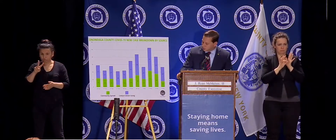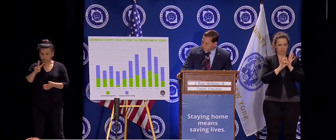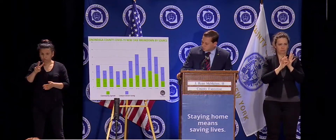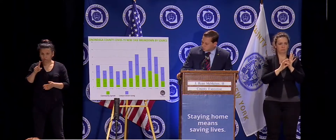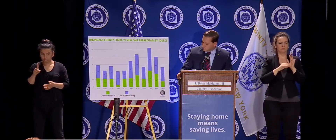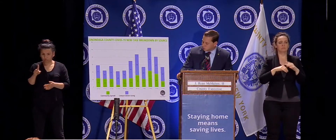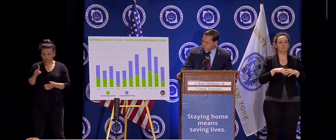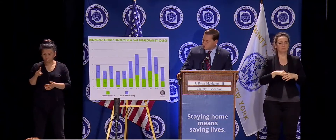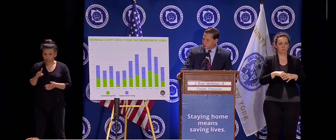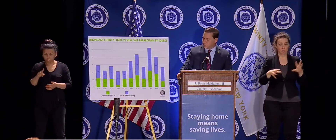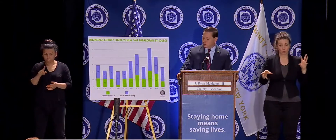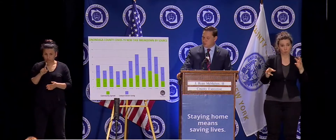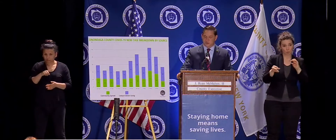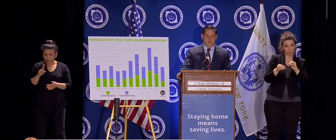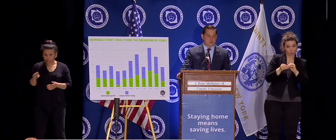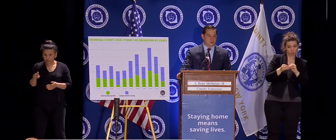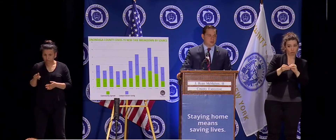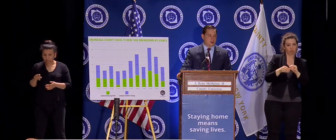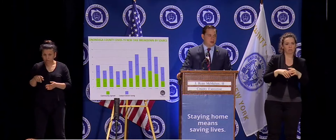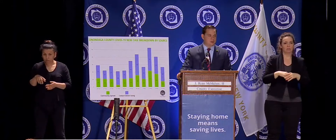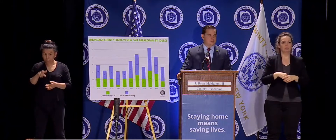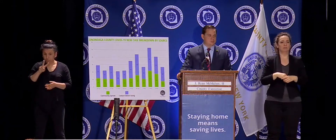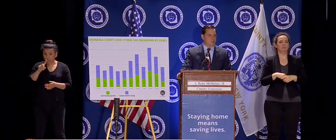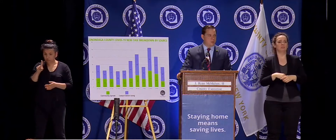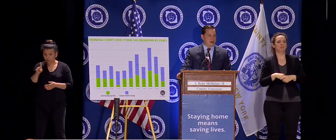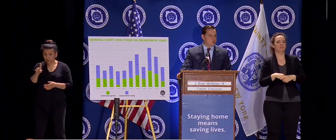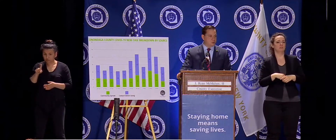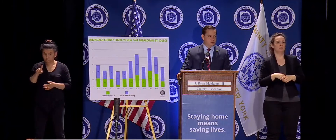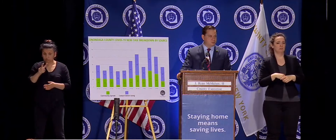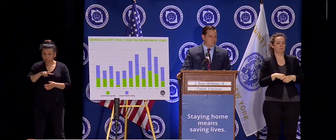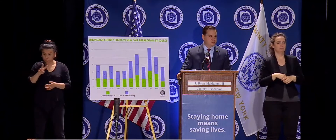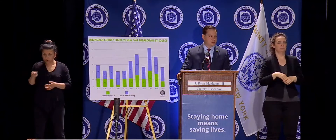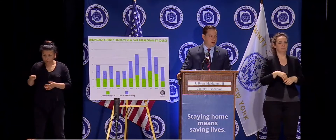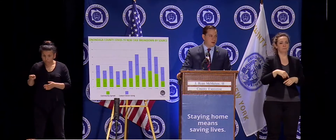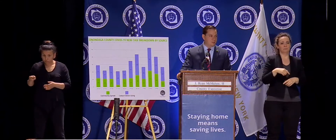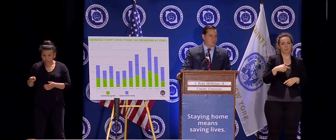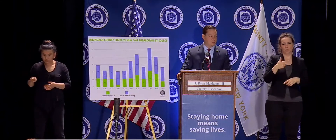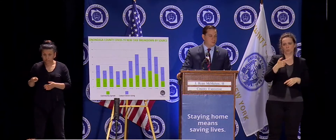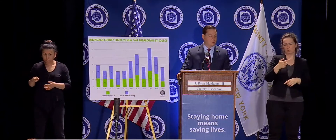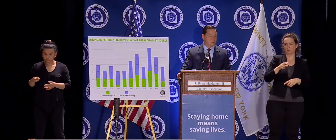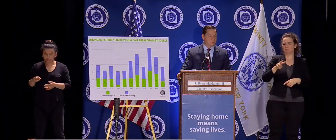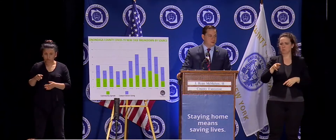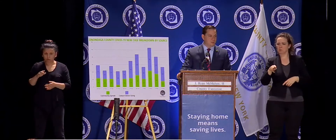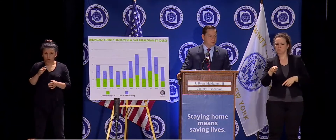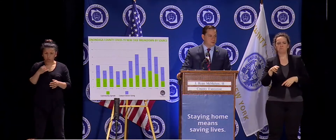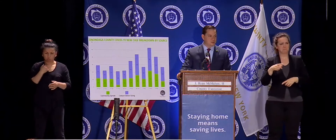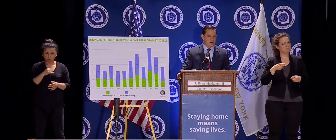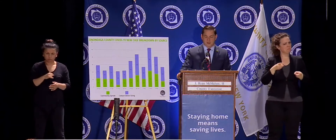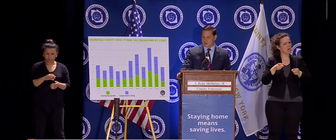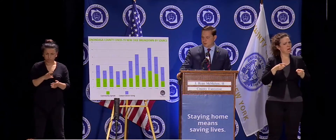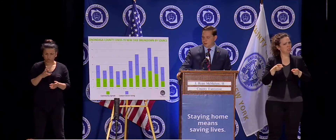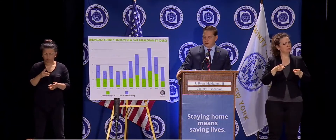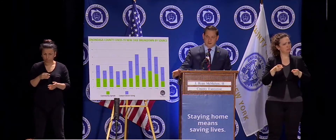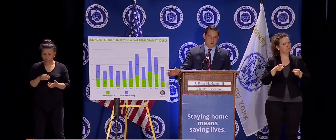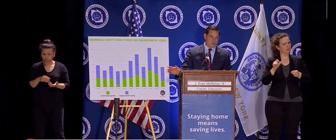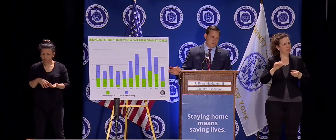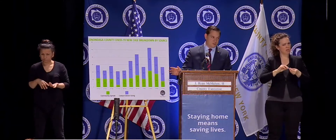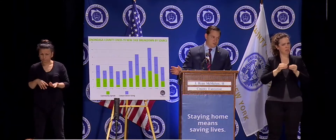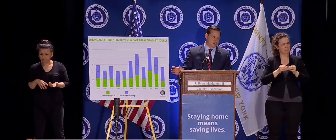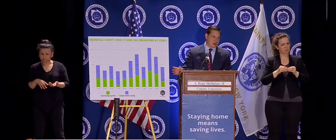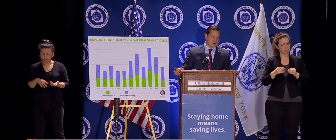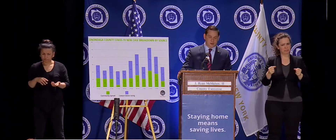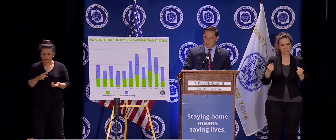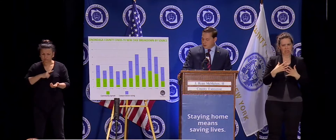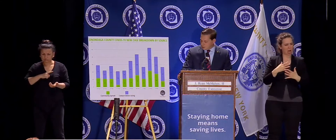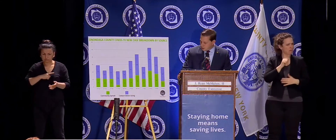certainly 21 and 22 is manageable. the numbers don't scare us. It's going in a little bit of a